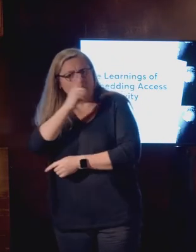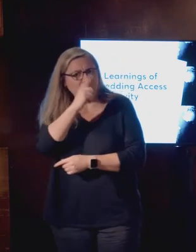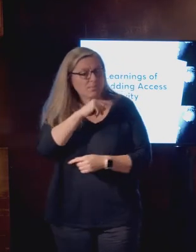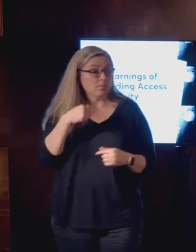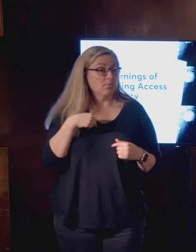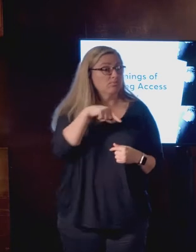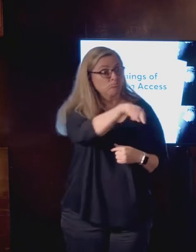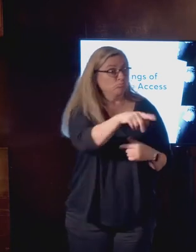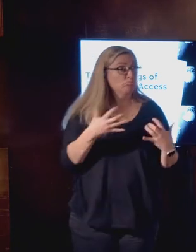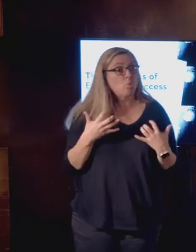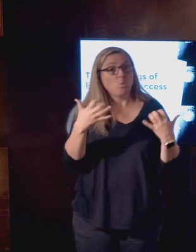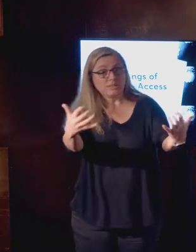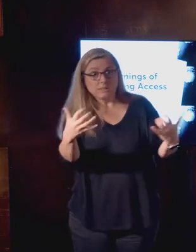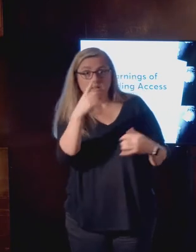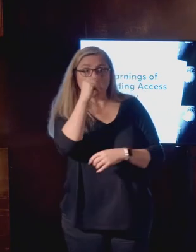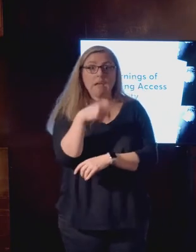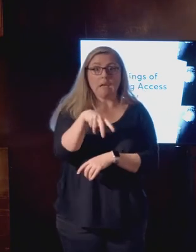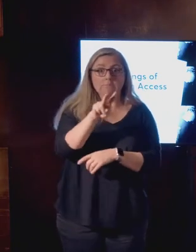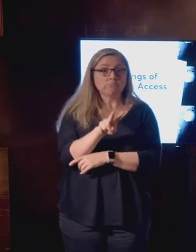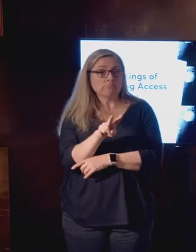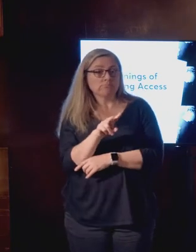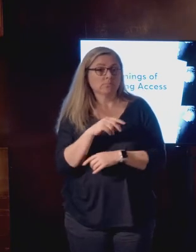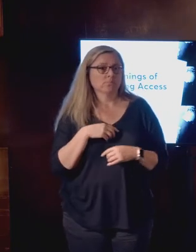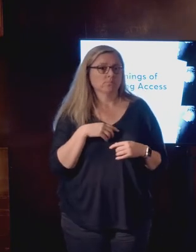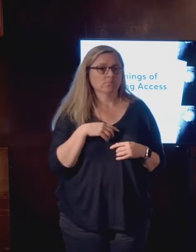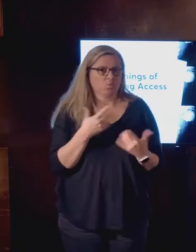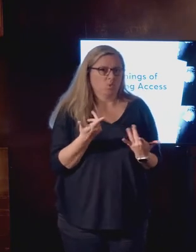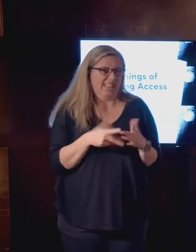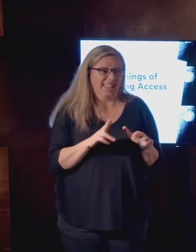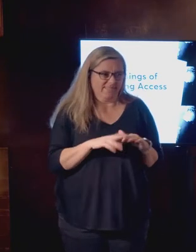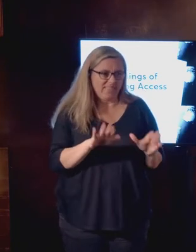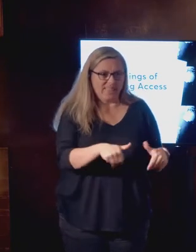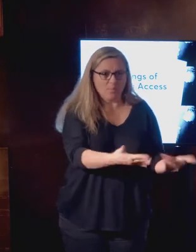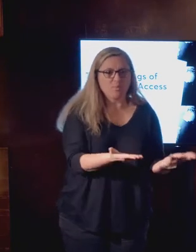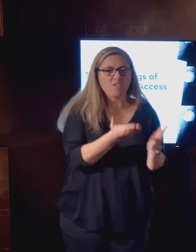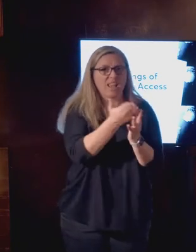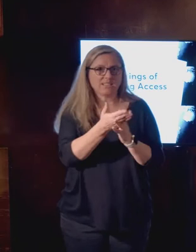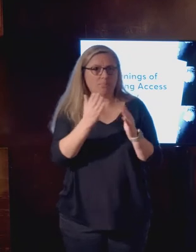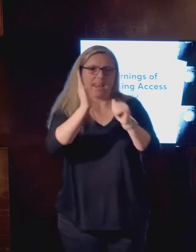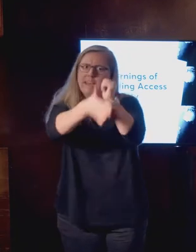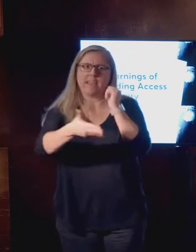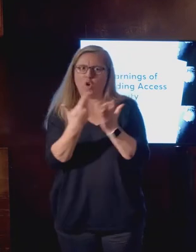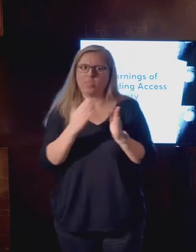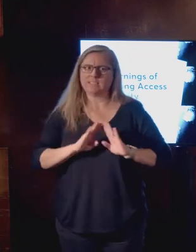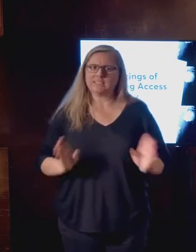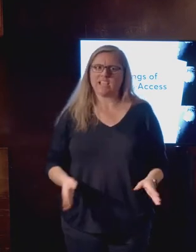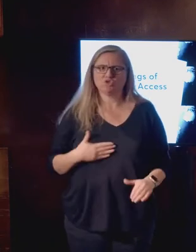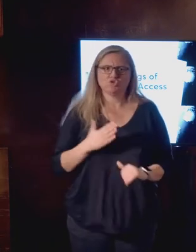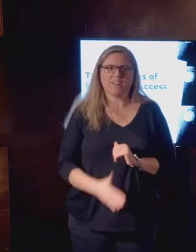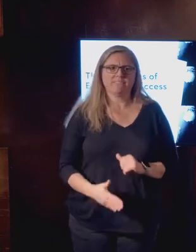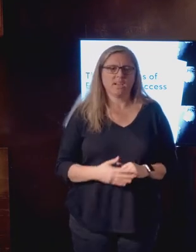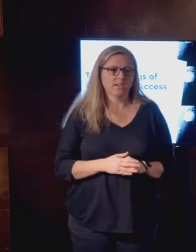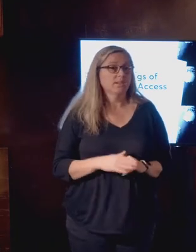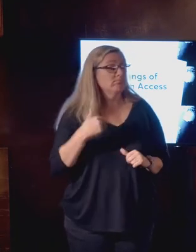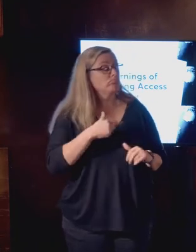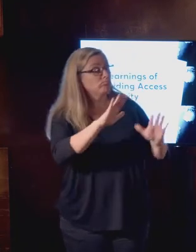at the audience, if that, if access is provided, but never on stage. Oh, absolutely. Yeah, I was